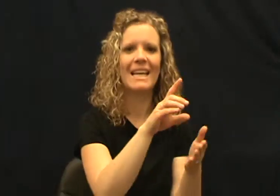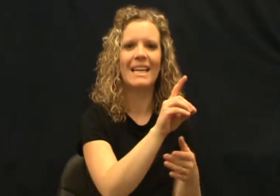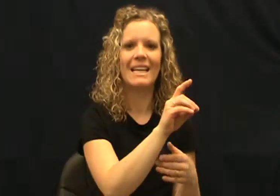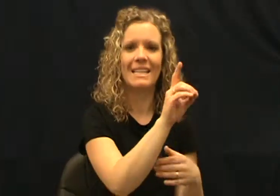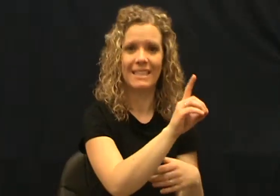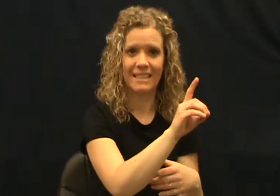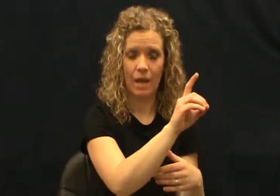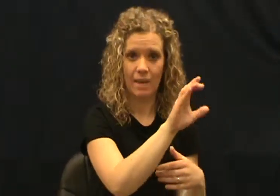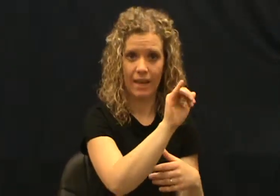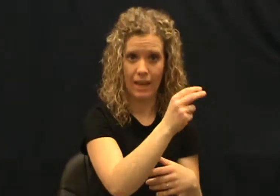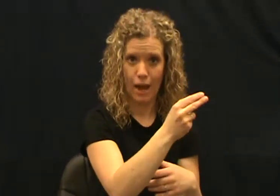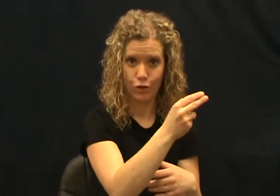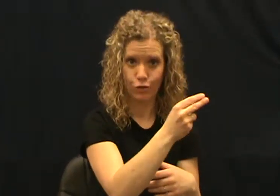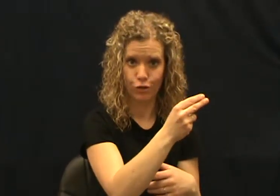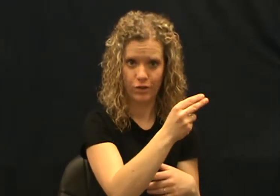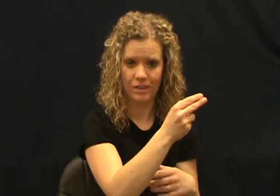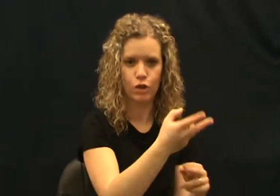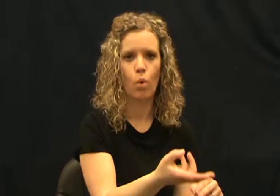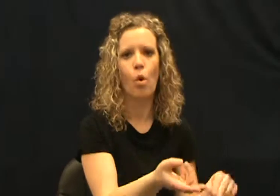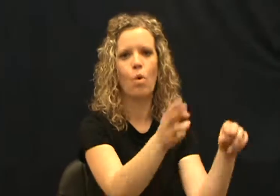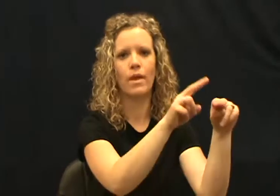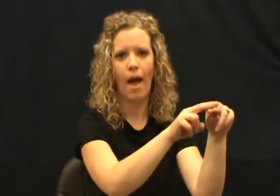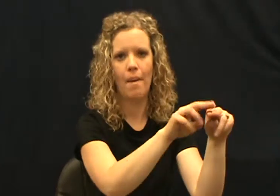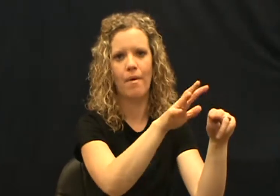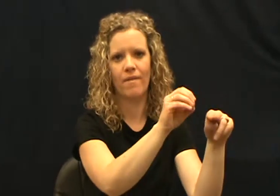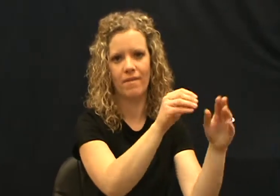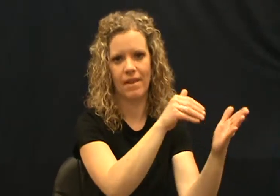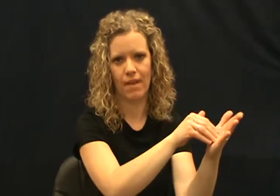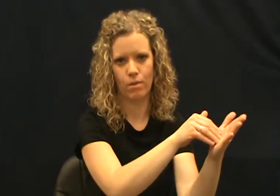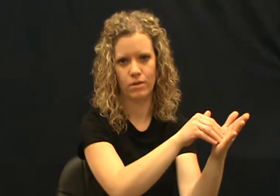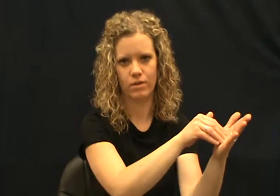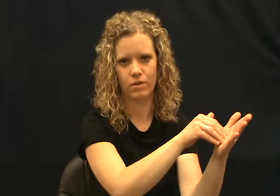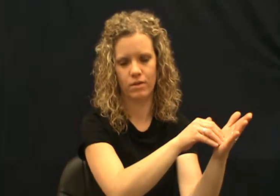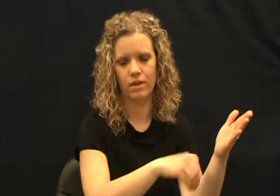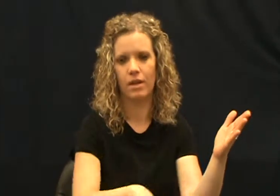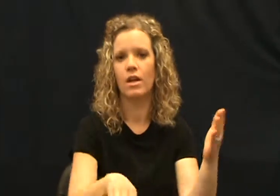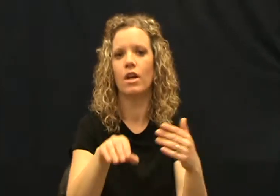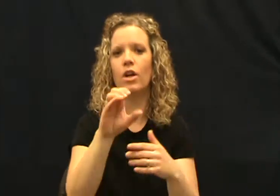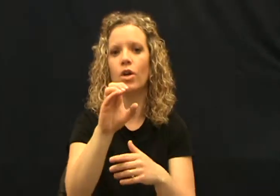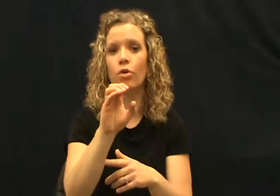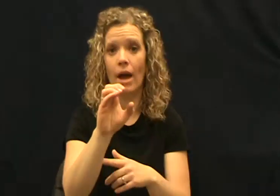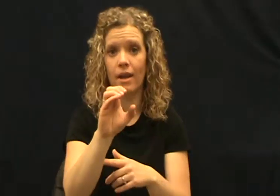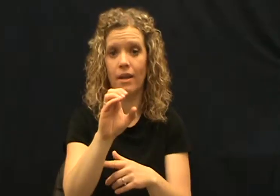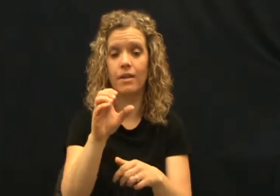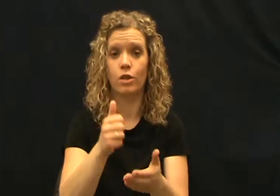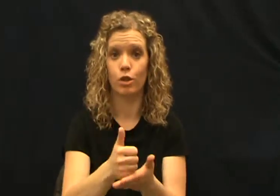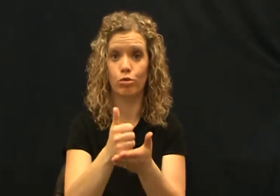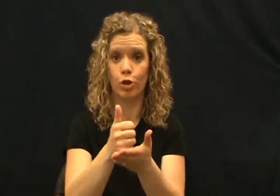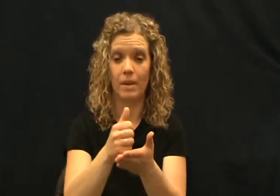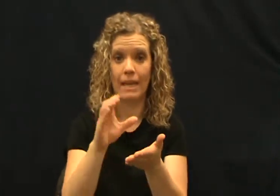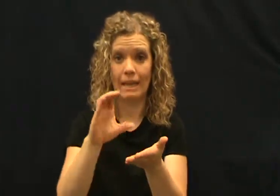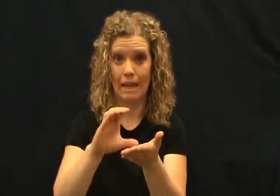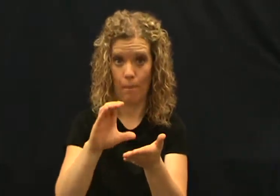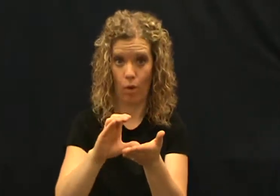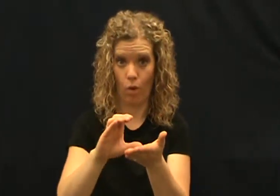increased assets by $50,000. By crediting contributed capital, which is on the right-hand